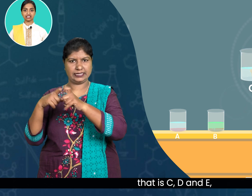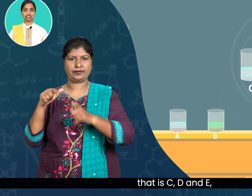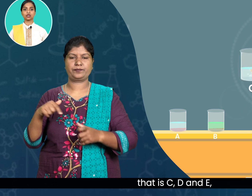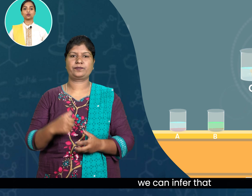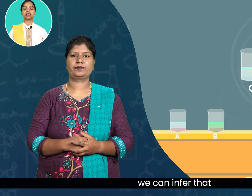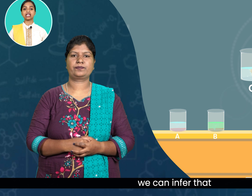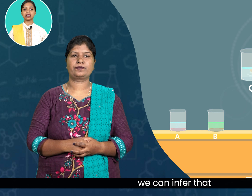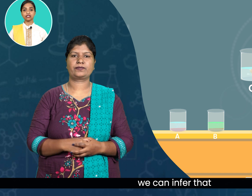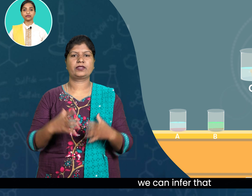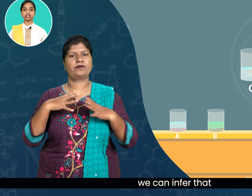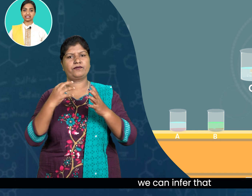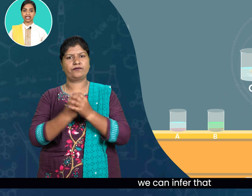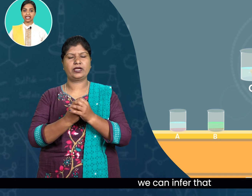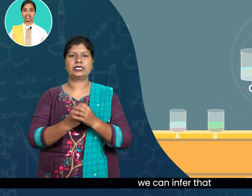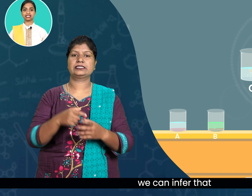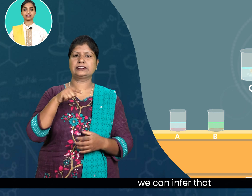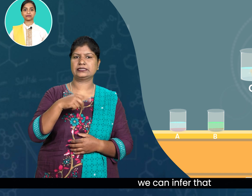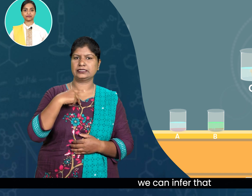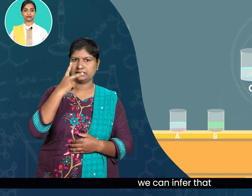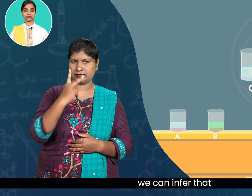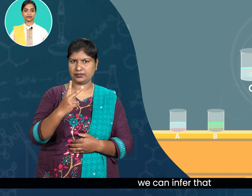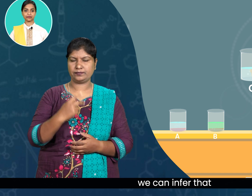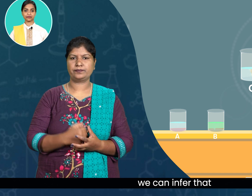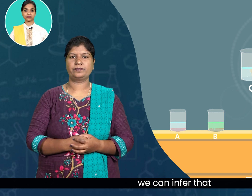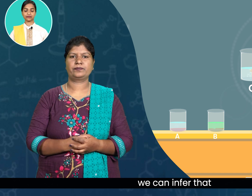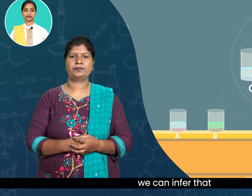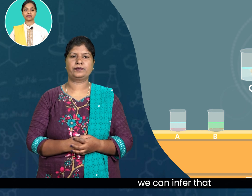E, we can infer that